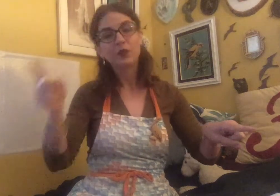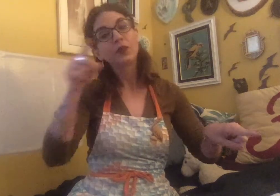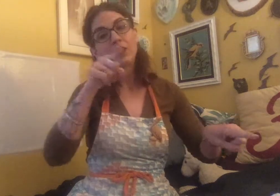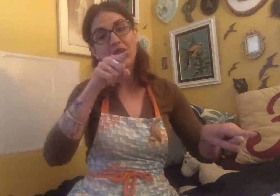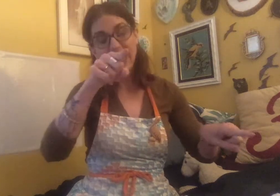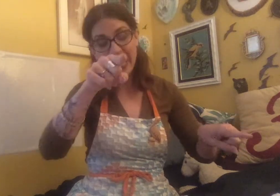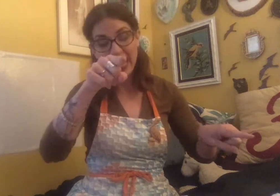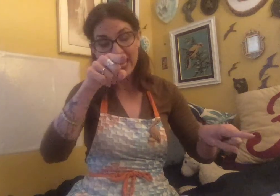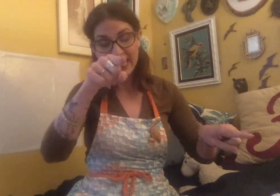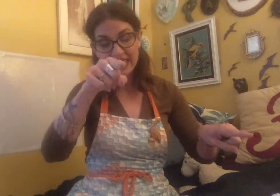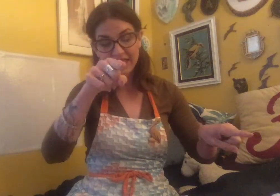A.